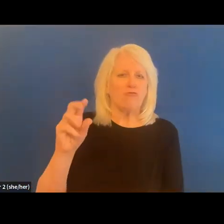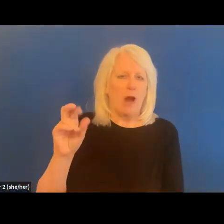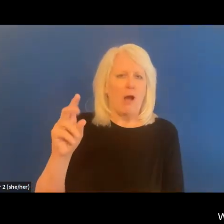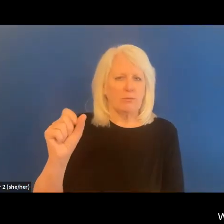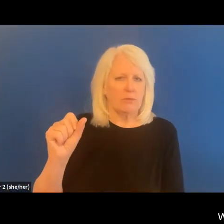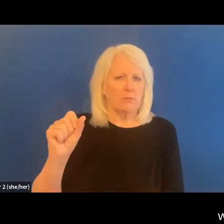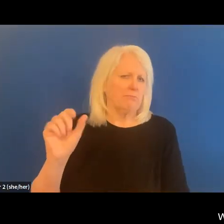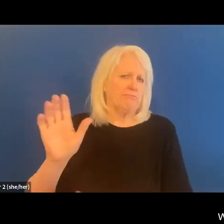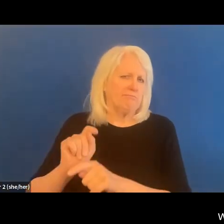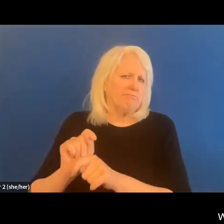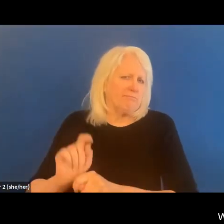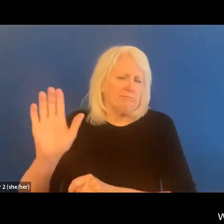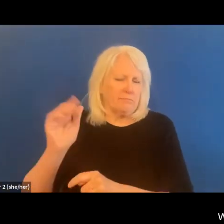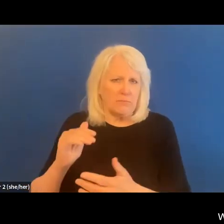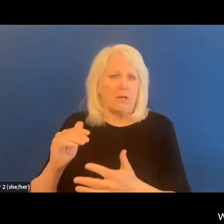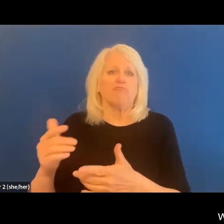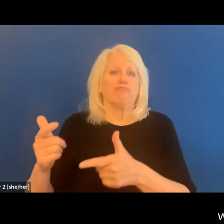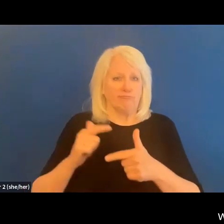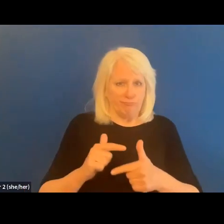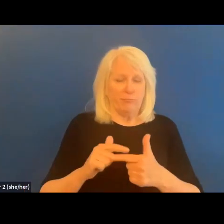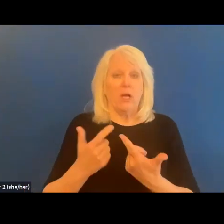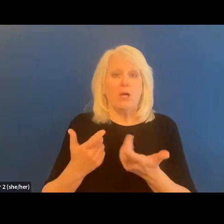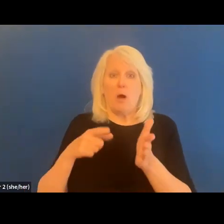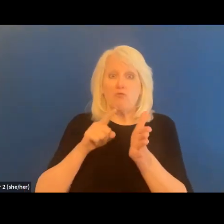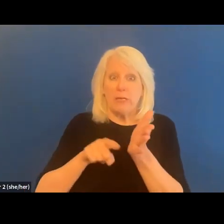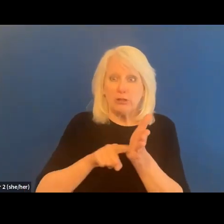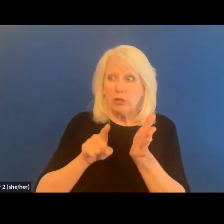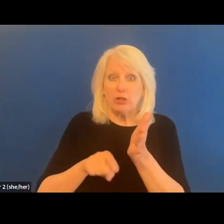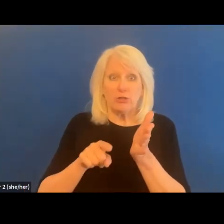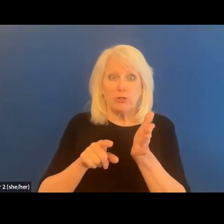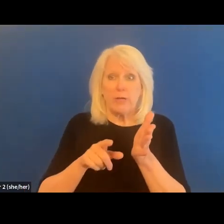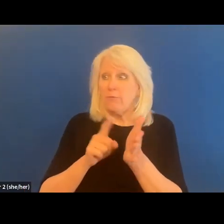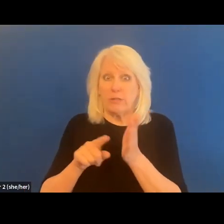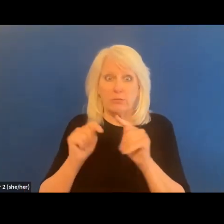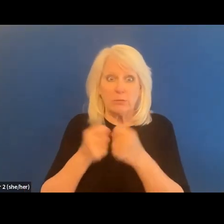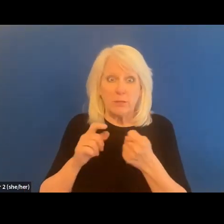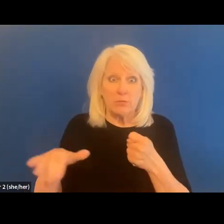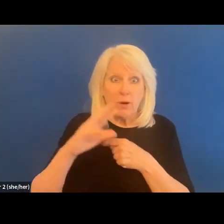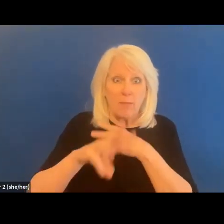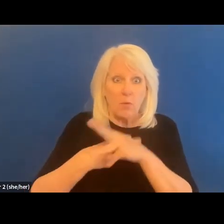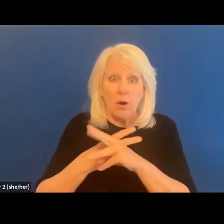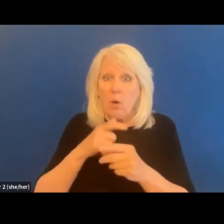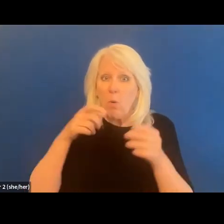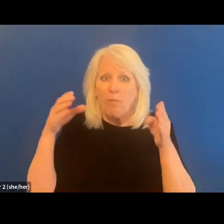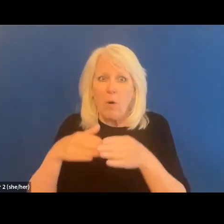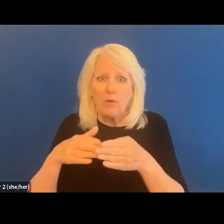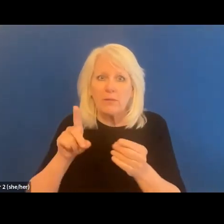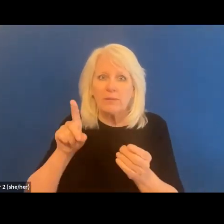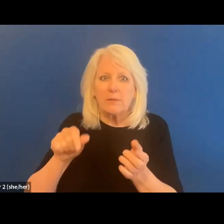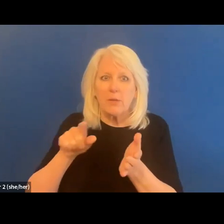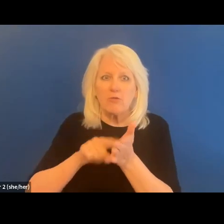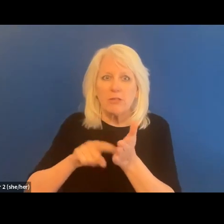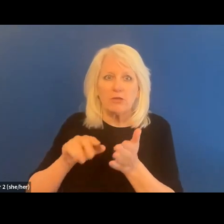rounds, which will highlight research and research teams from around the globe that are focused on disability research and academic